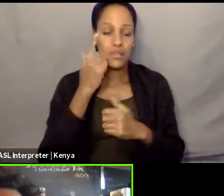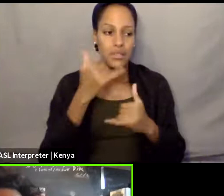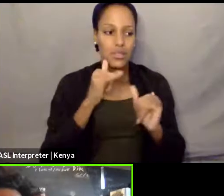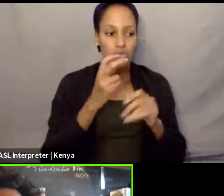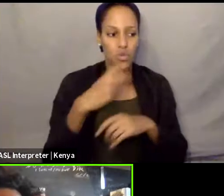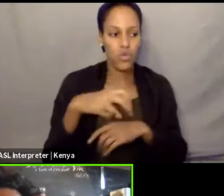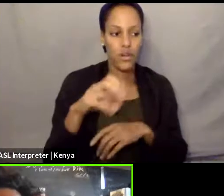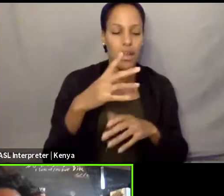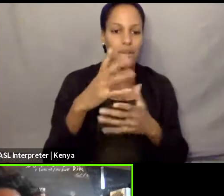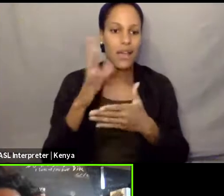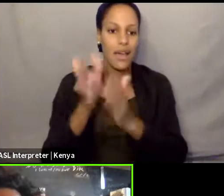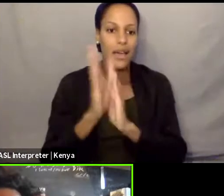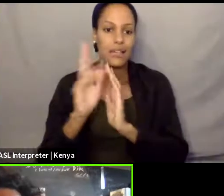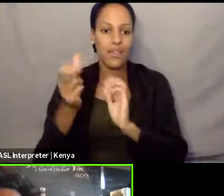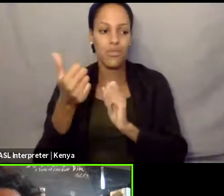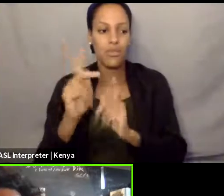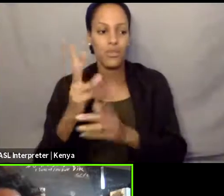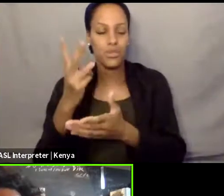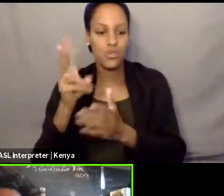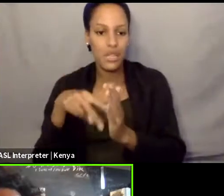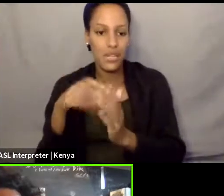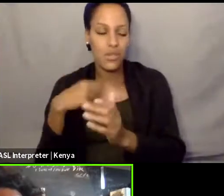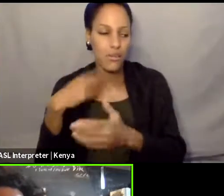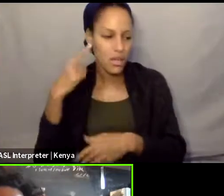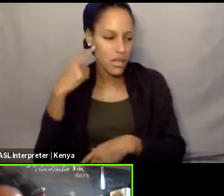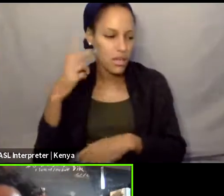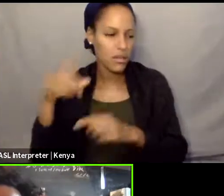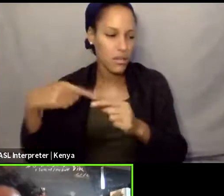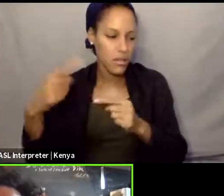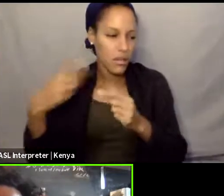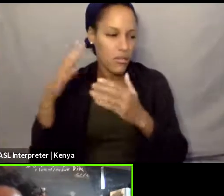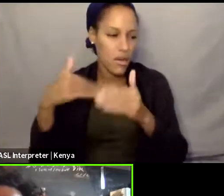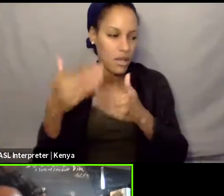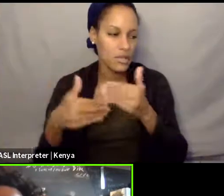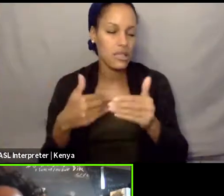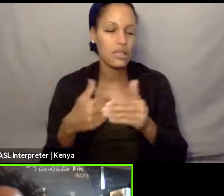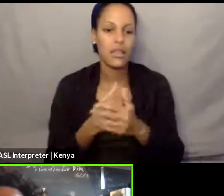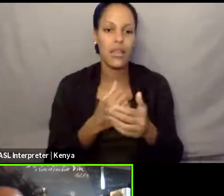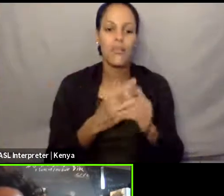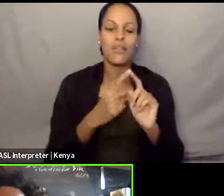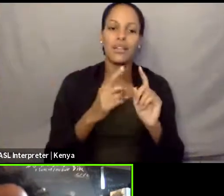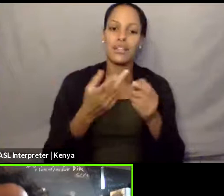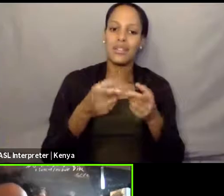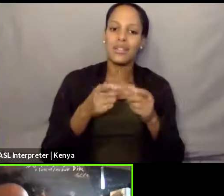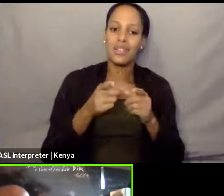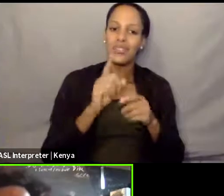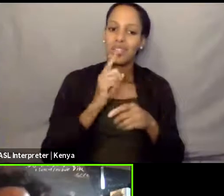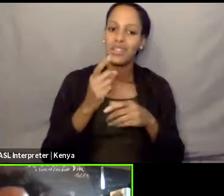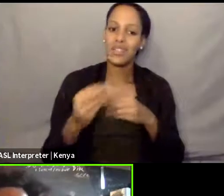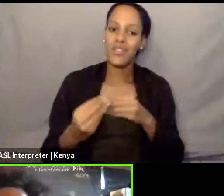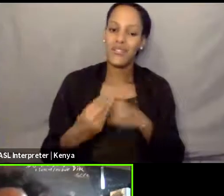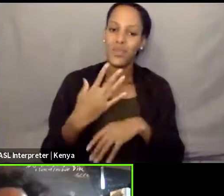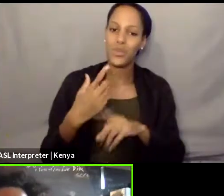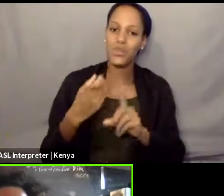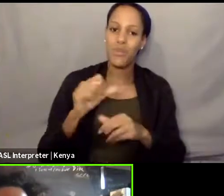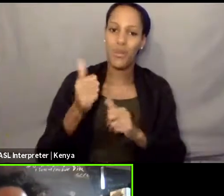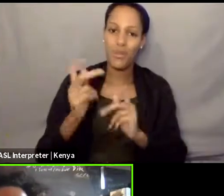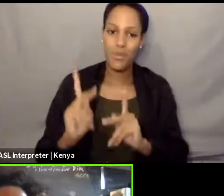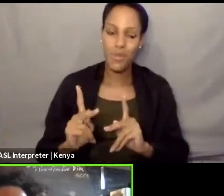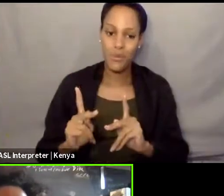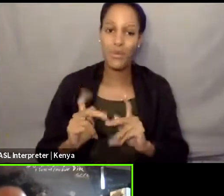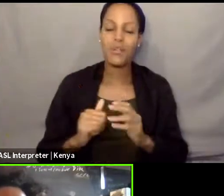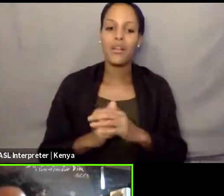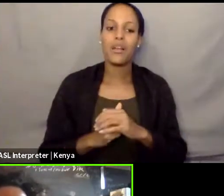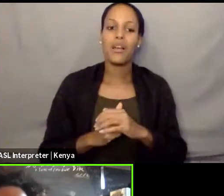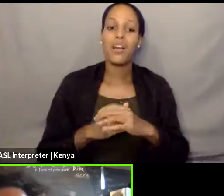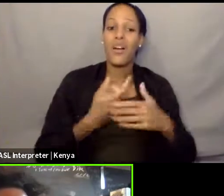time. And so it's very much informed by other people. There's also other people who are not, I